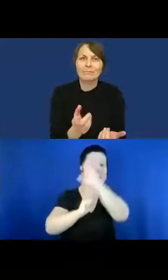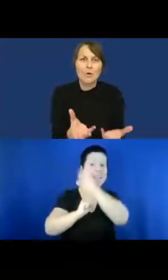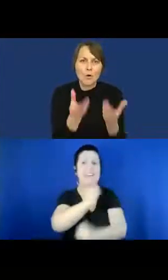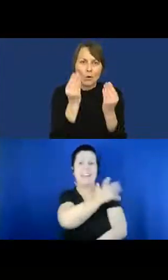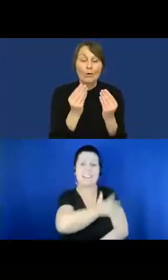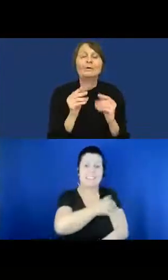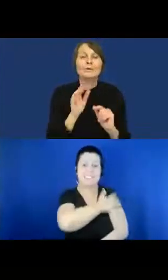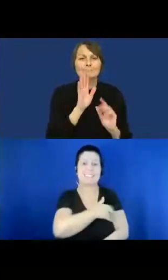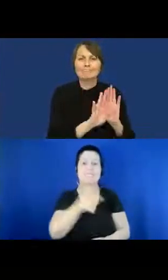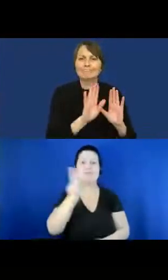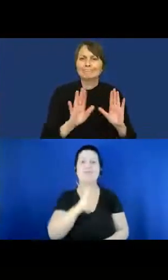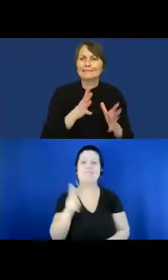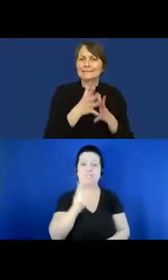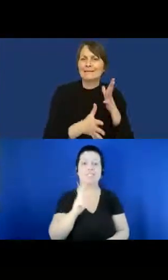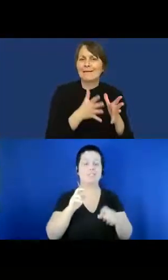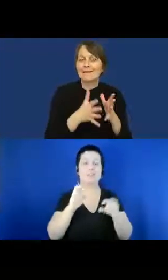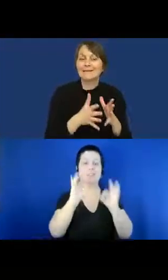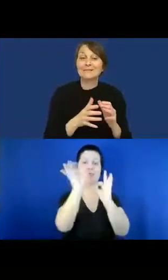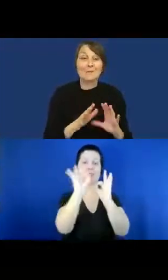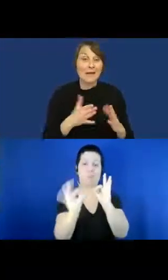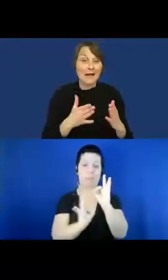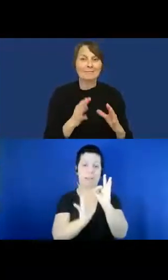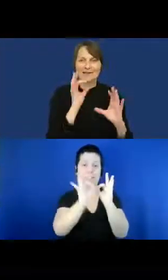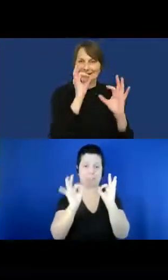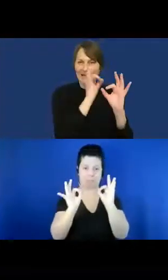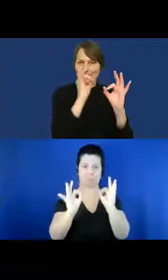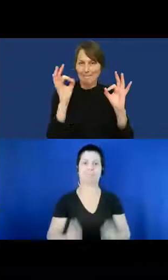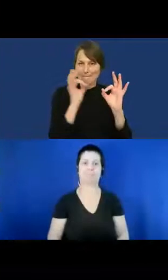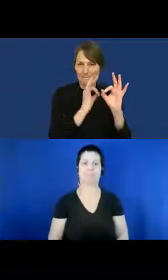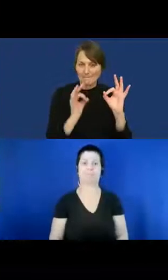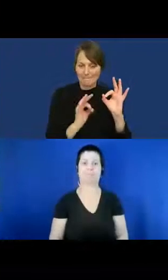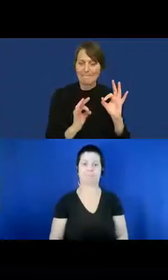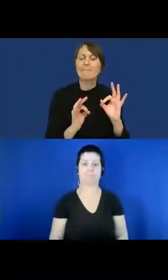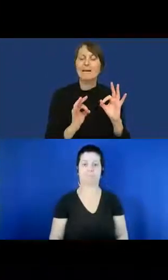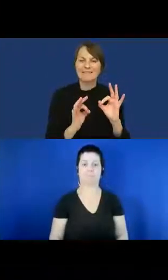using vibration patterns that mimic different signs.